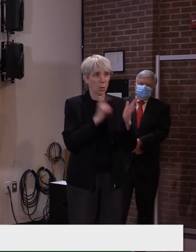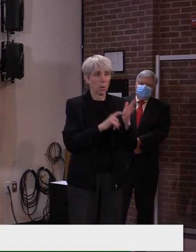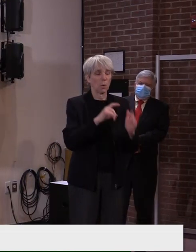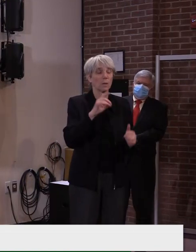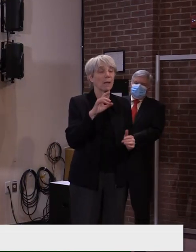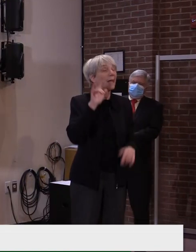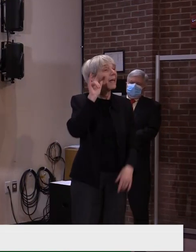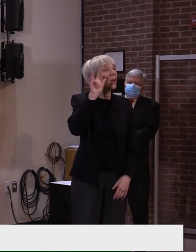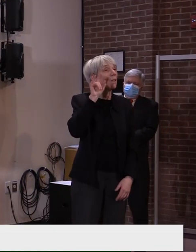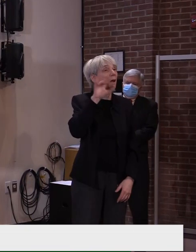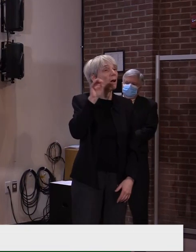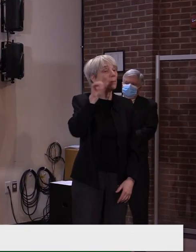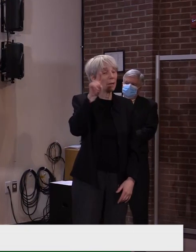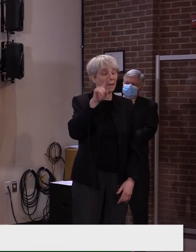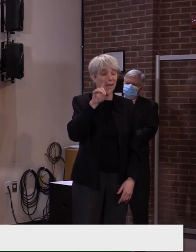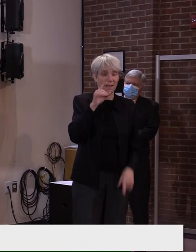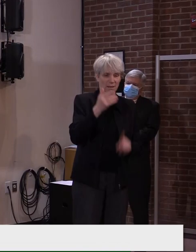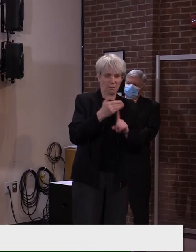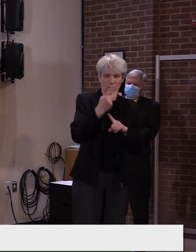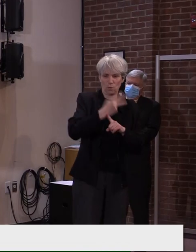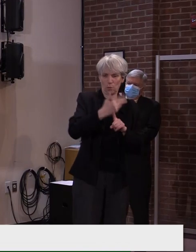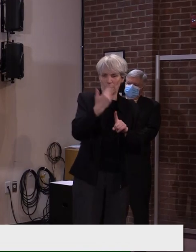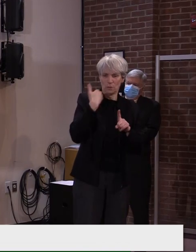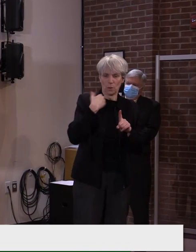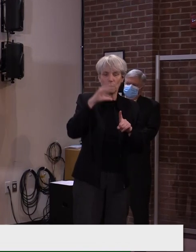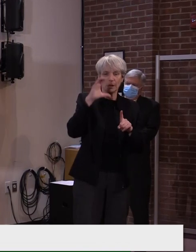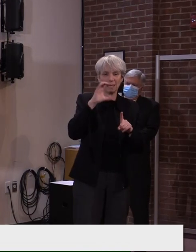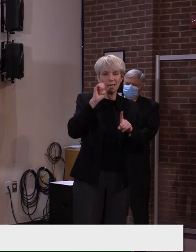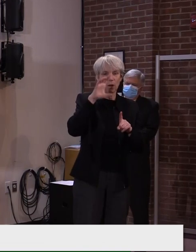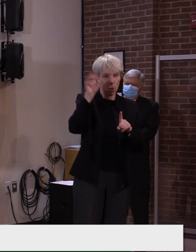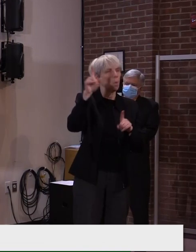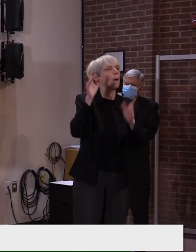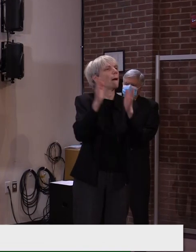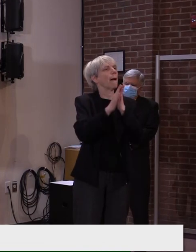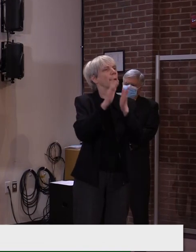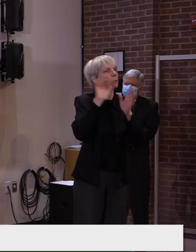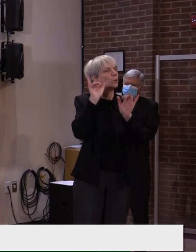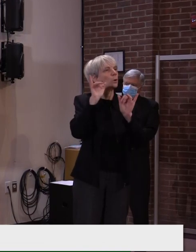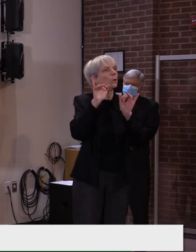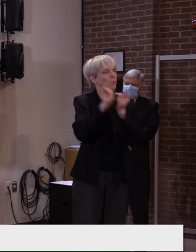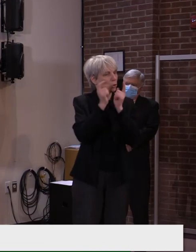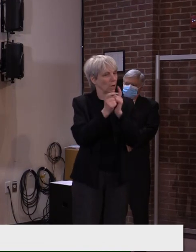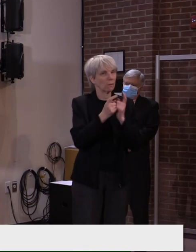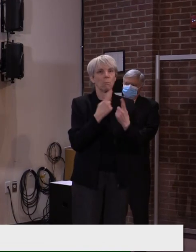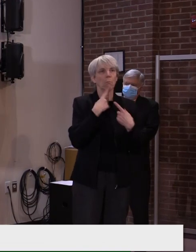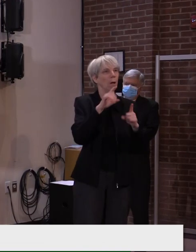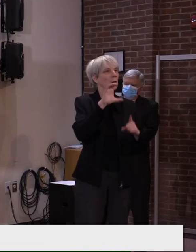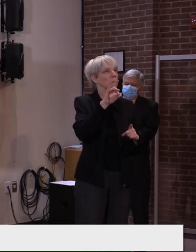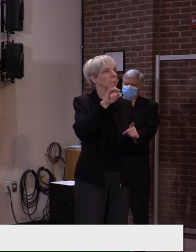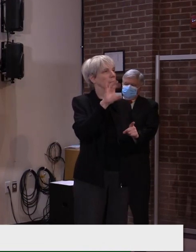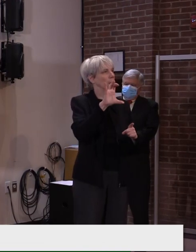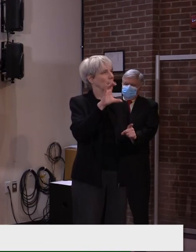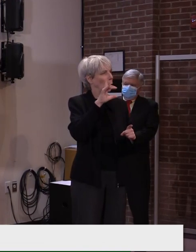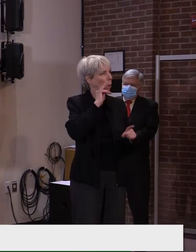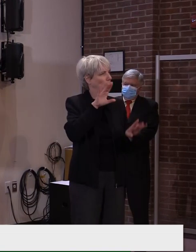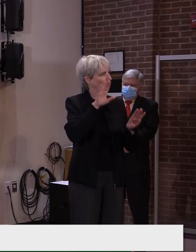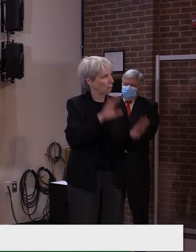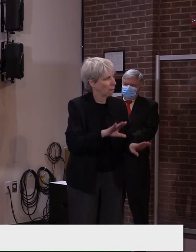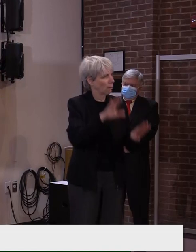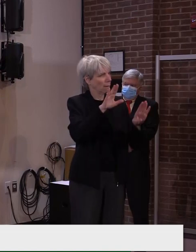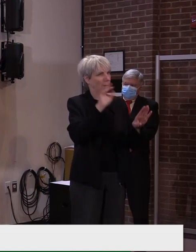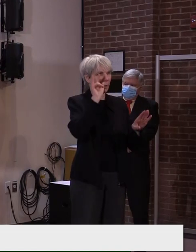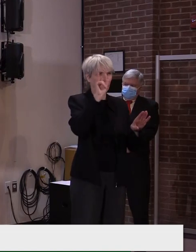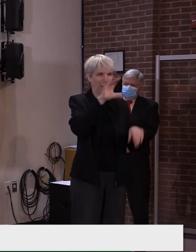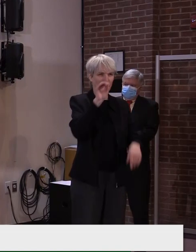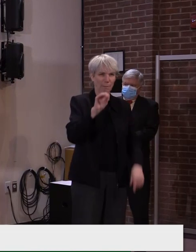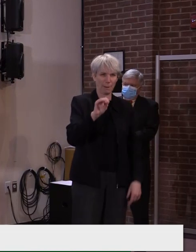they were asking for just a few days before this change. So how confident are you that this is a change done for the data and the science, not because of political